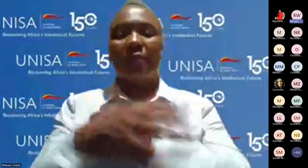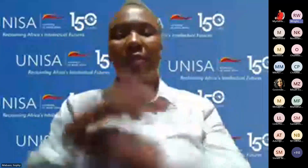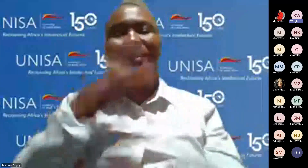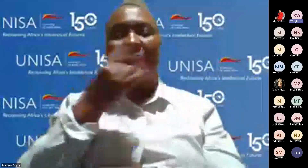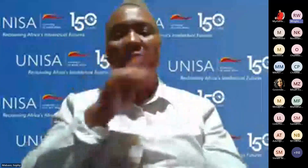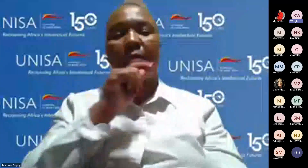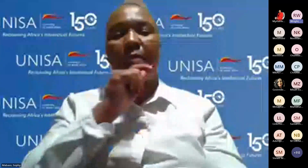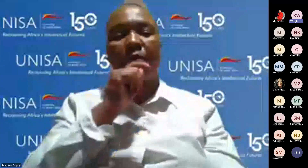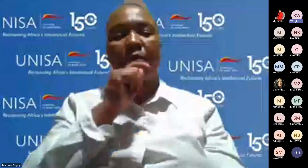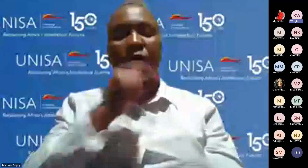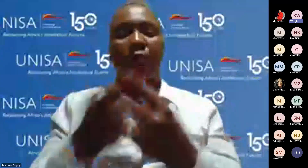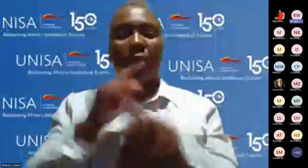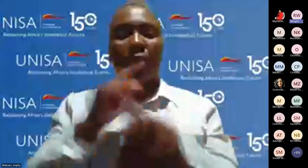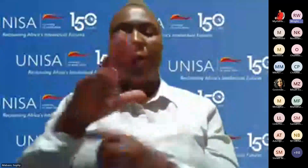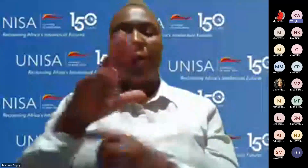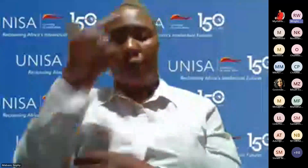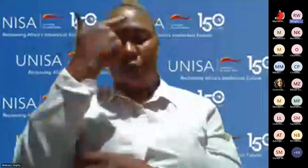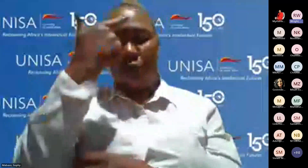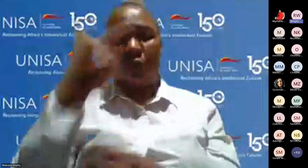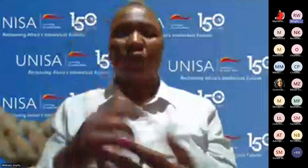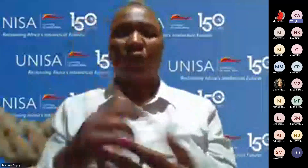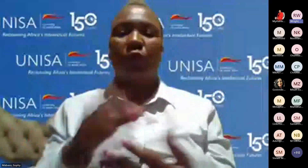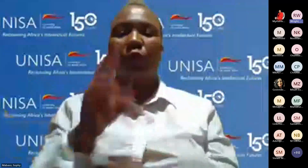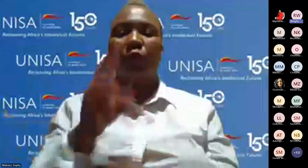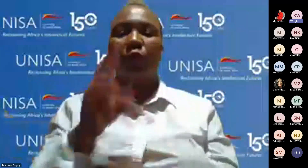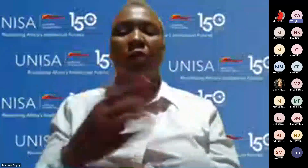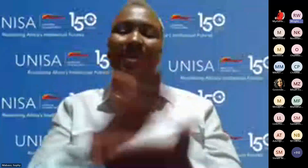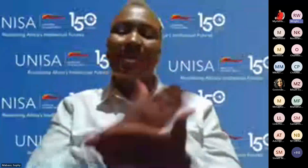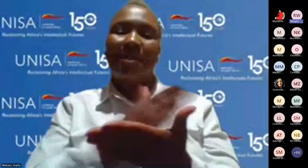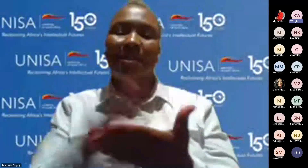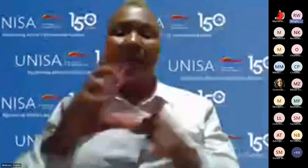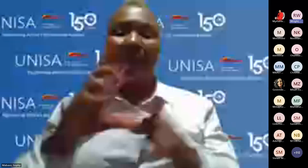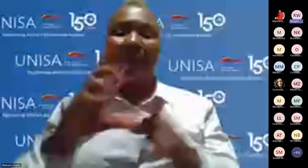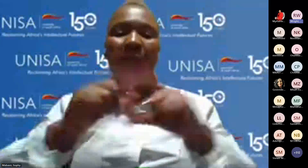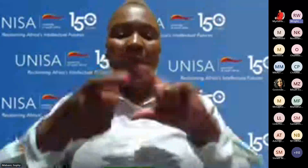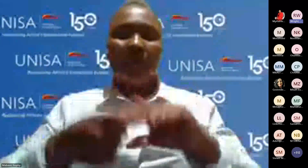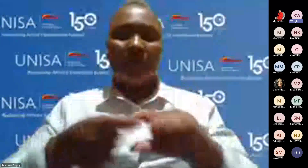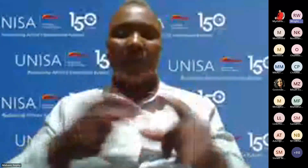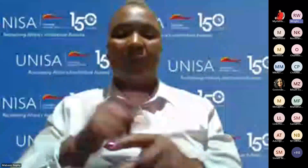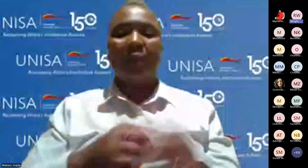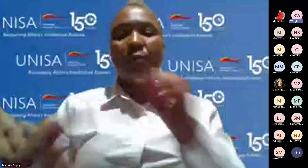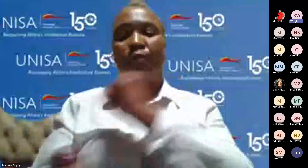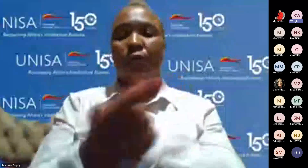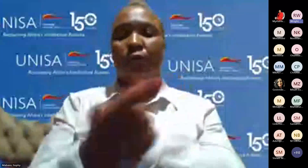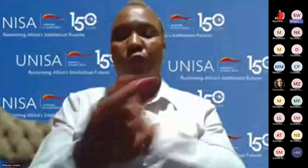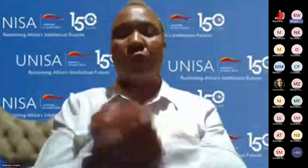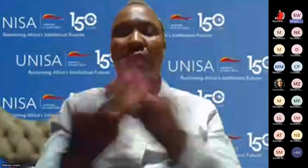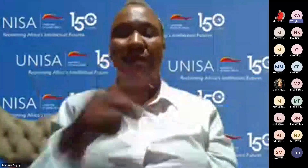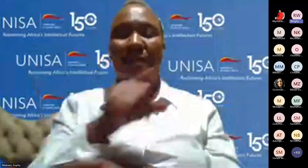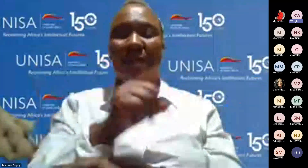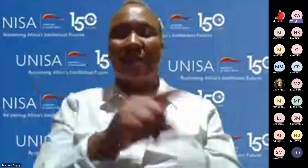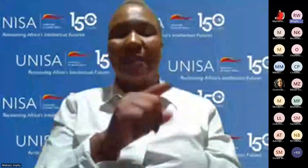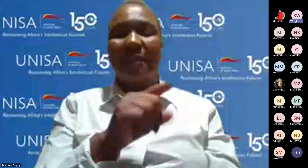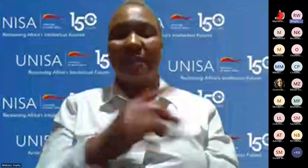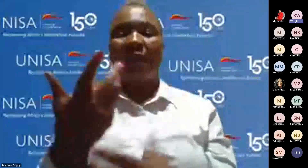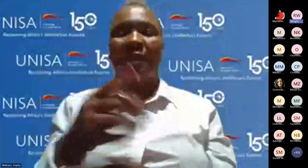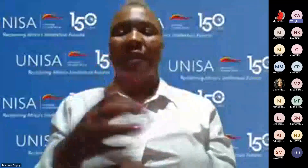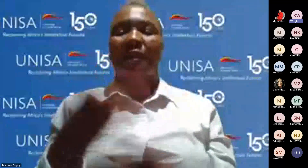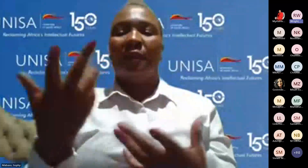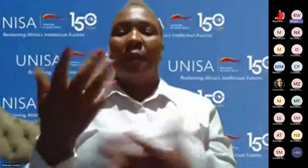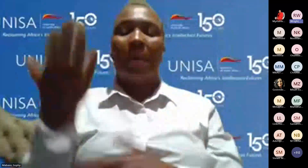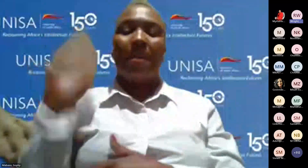morning from 9 o'clock. And also I'll share the link to the existing webinar that we had previously. So this will